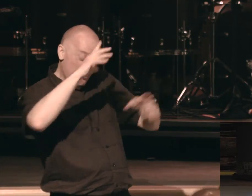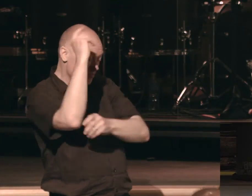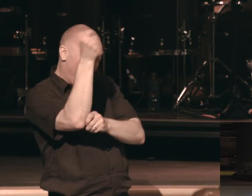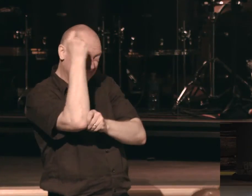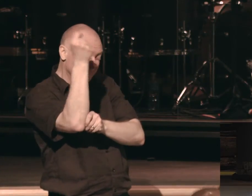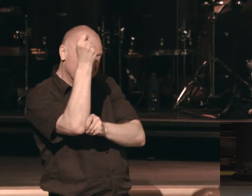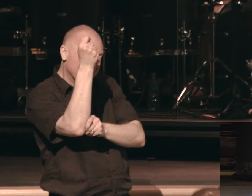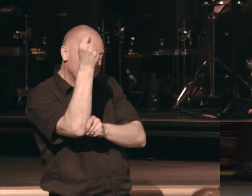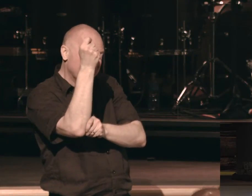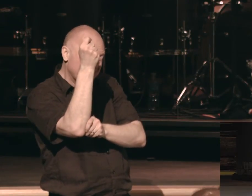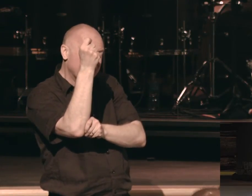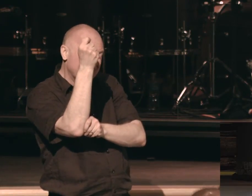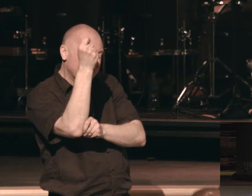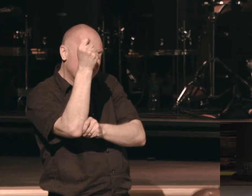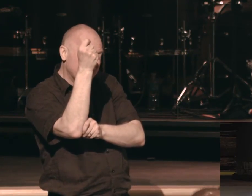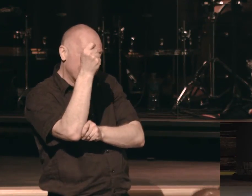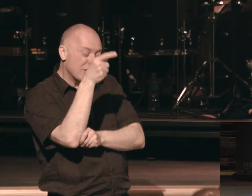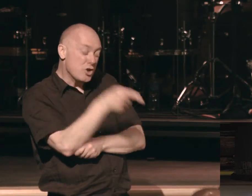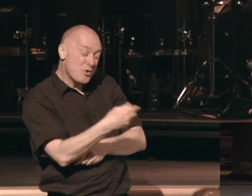and you have reason to live.